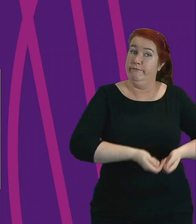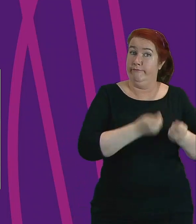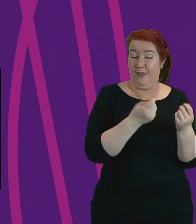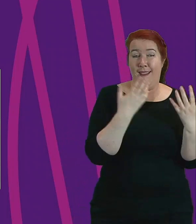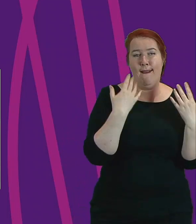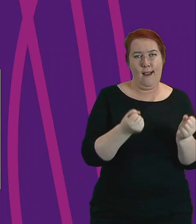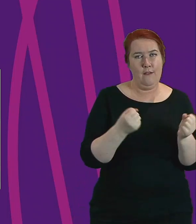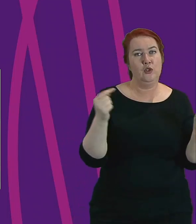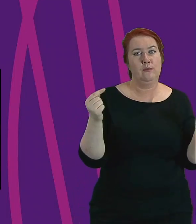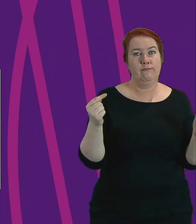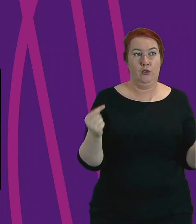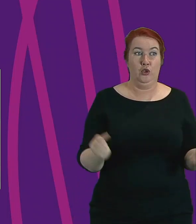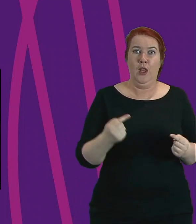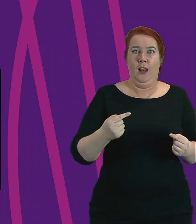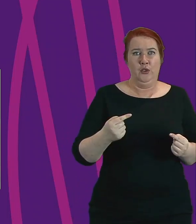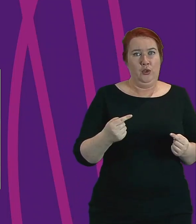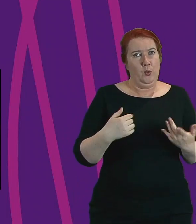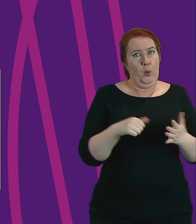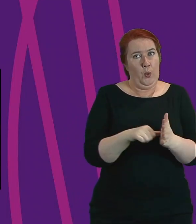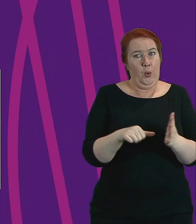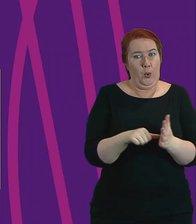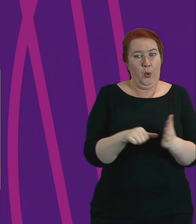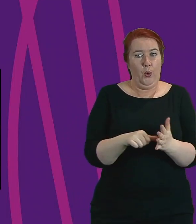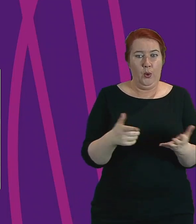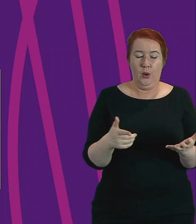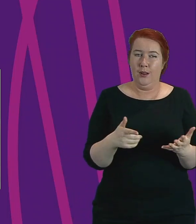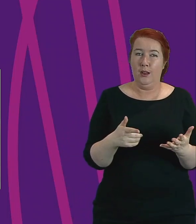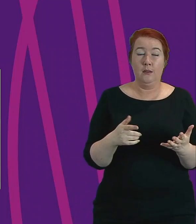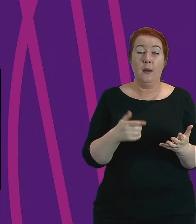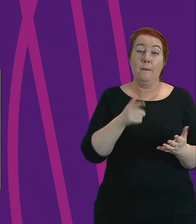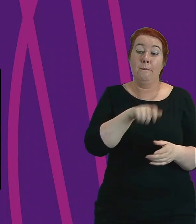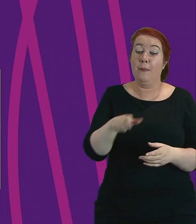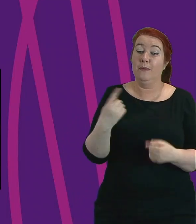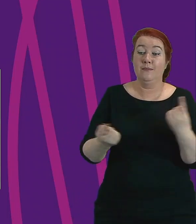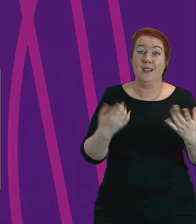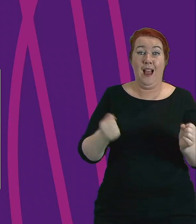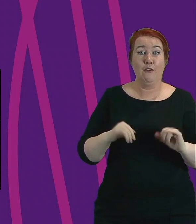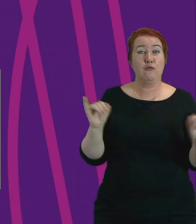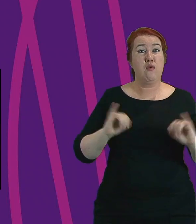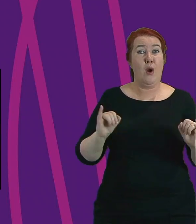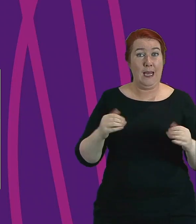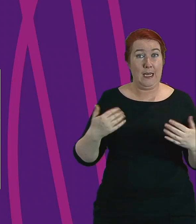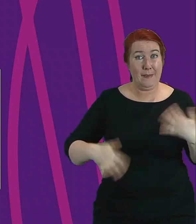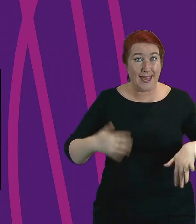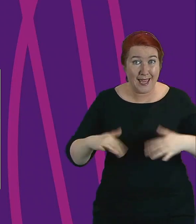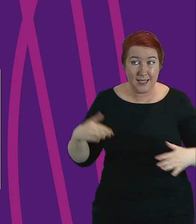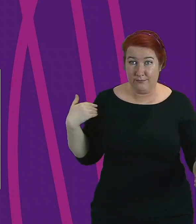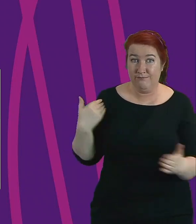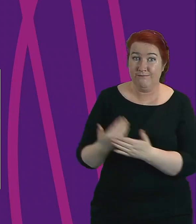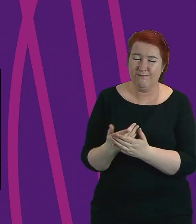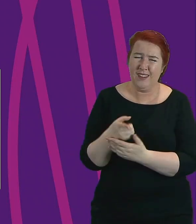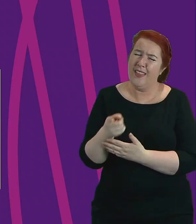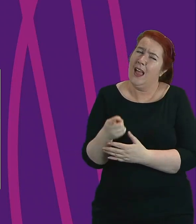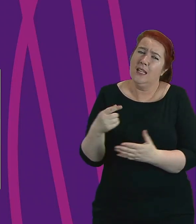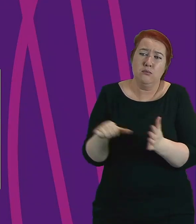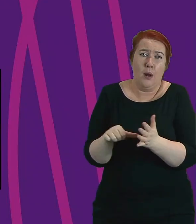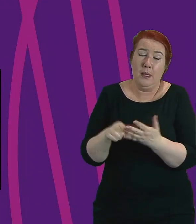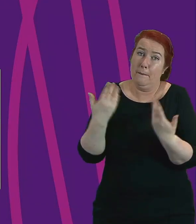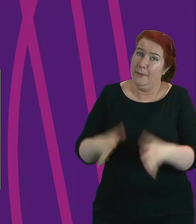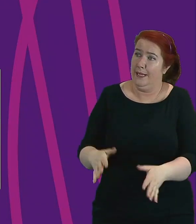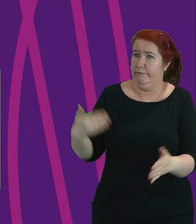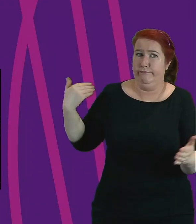challenges facing chronic pain patients. Again, these are issues that have been problematic for years, but we